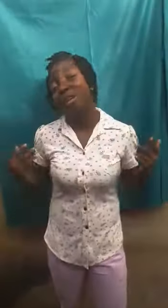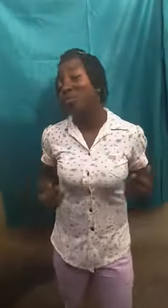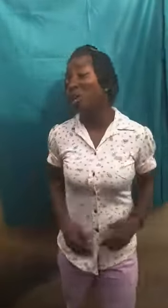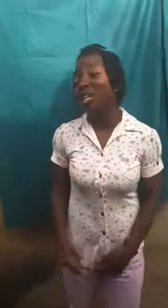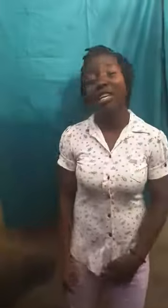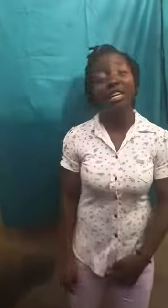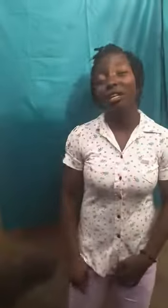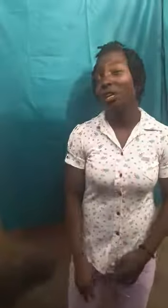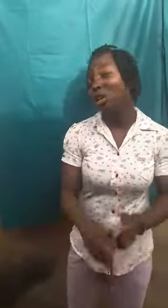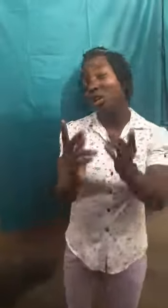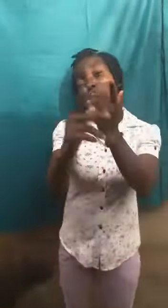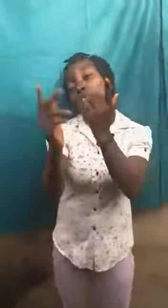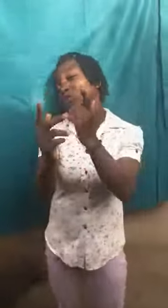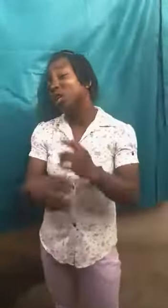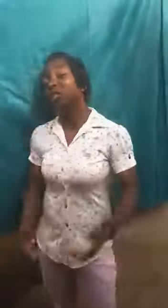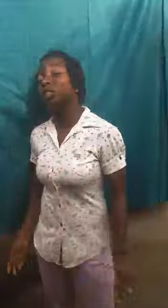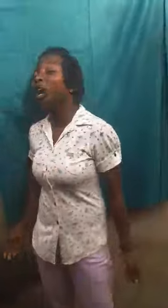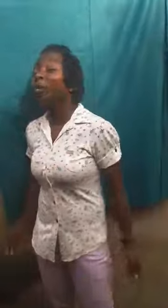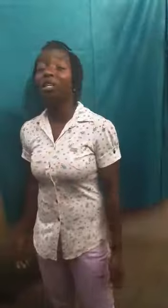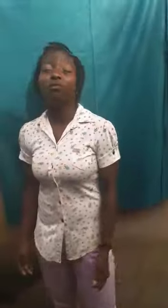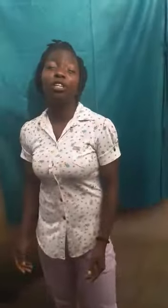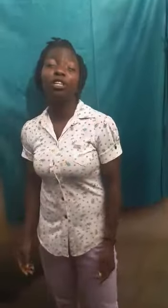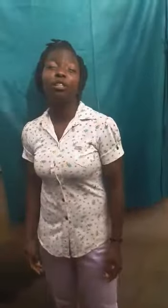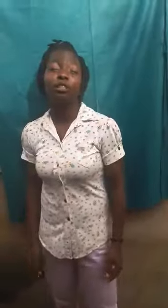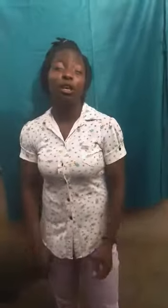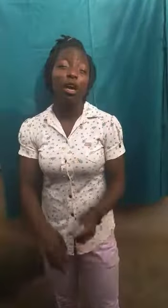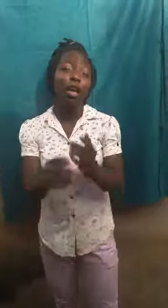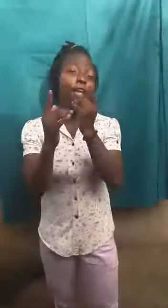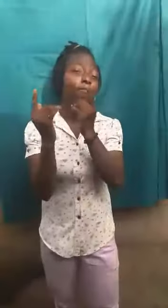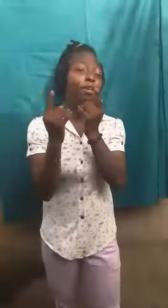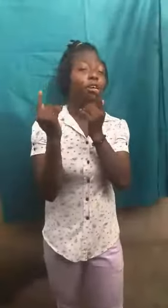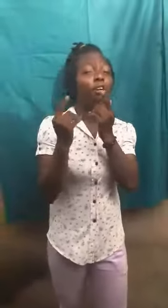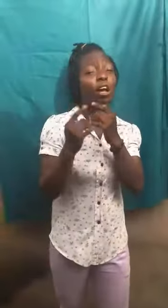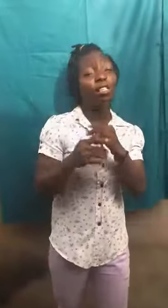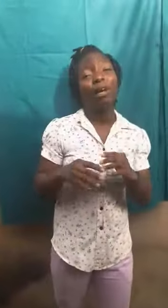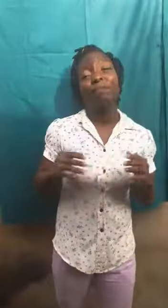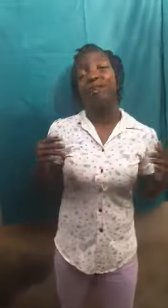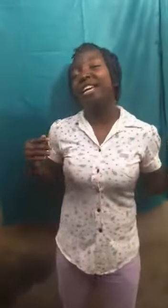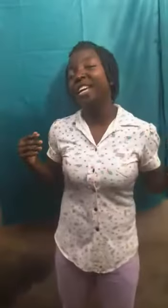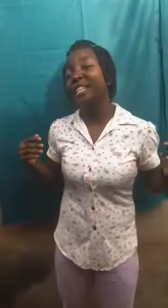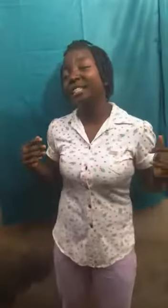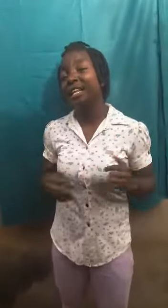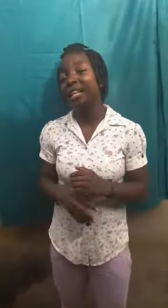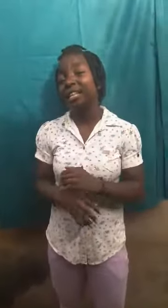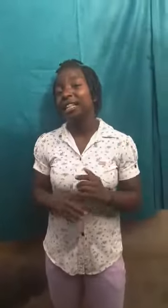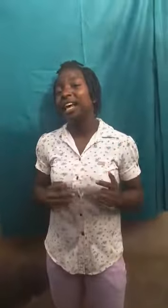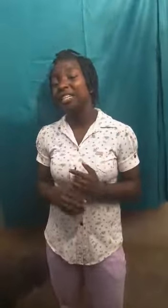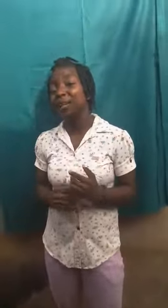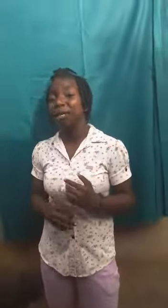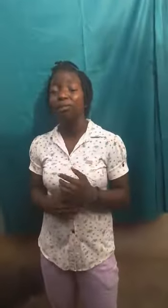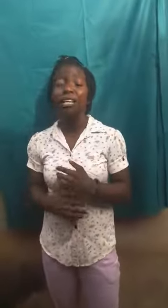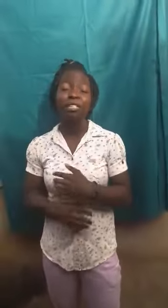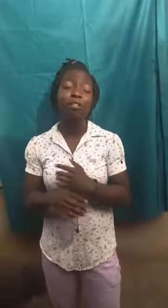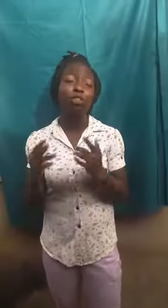be money. Do not disturb it, please. If we go pass my peace. That's my best message